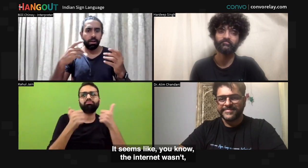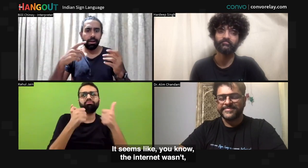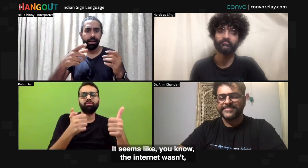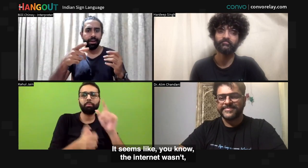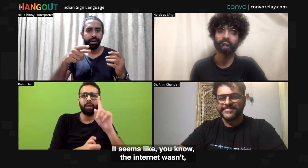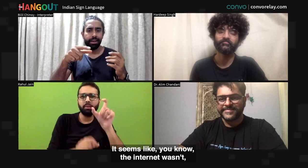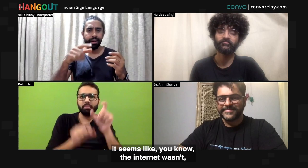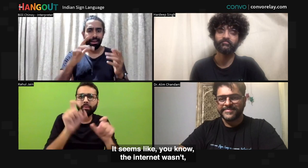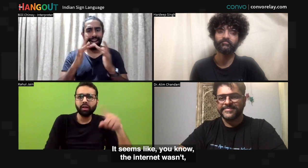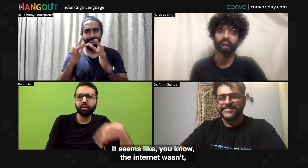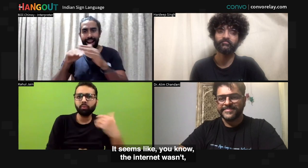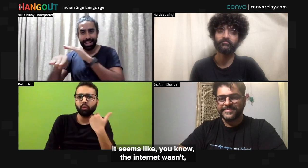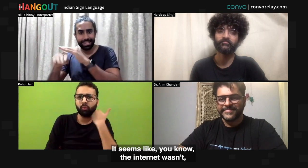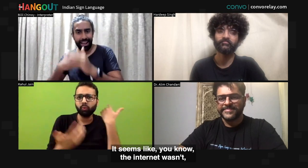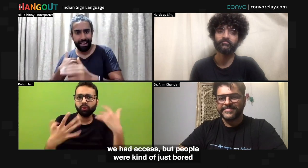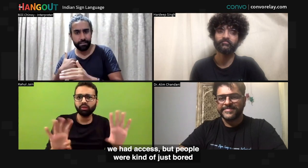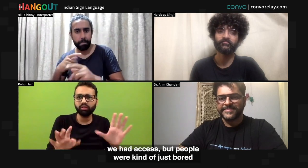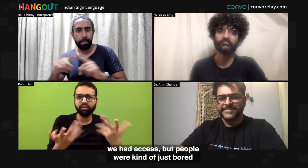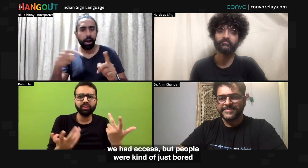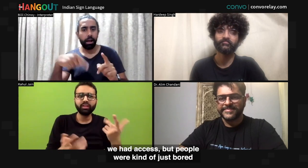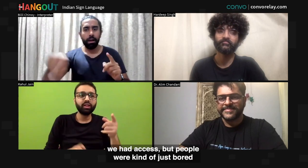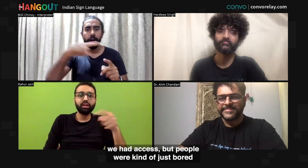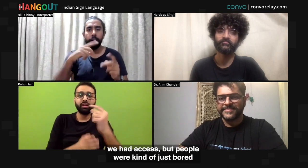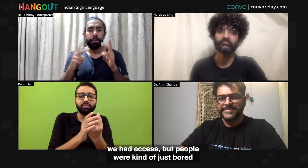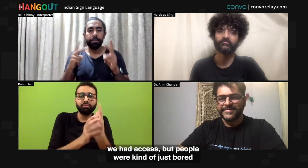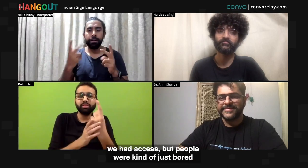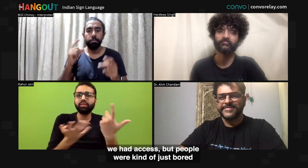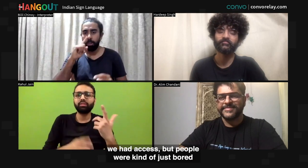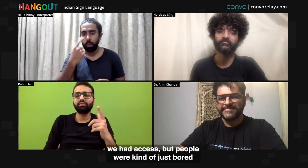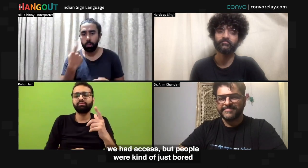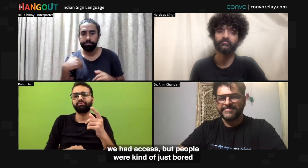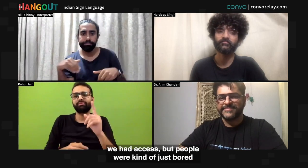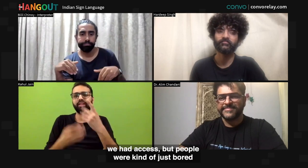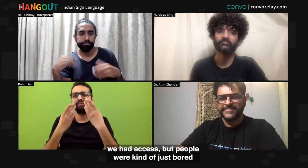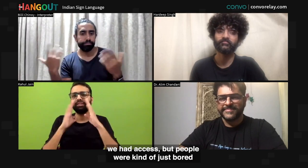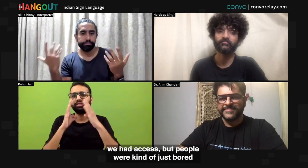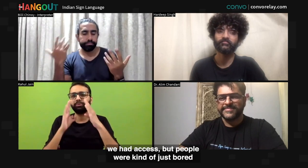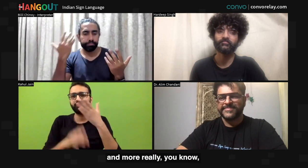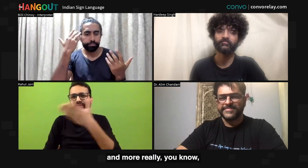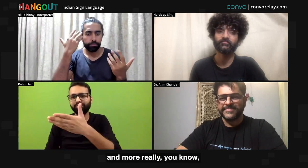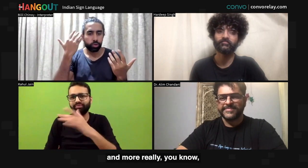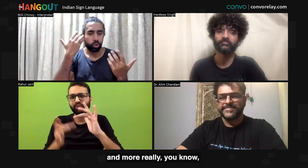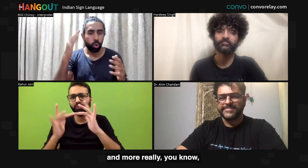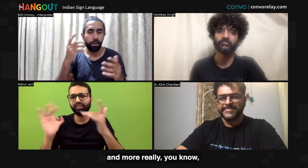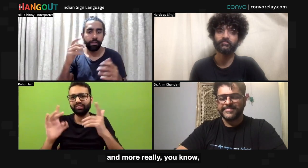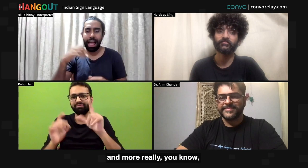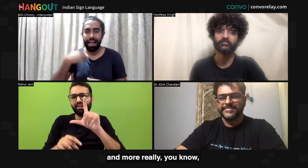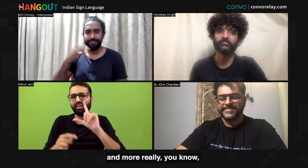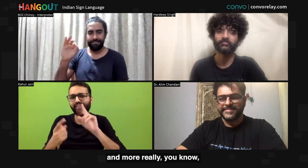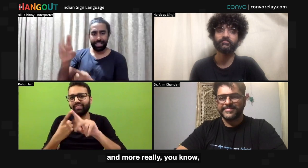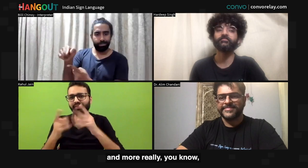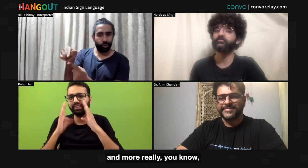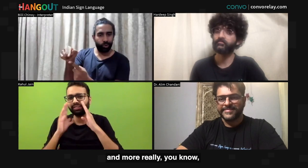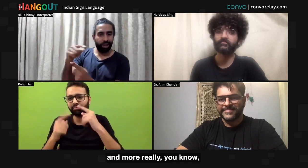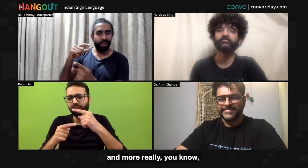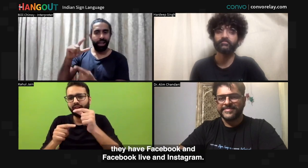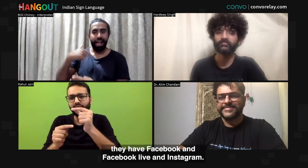internet wasn't, um, we, we had access. But people were kind of just bored and more, uh, really, you, you know, they had